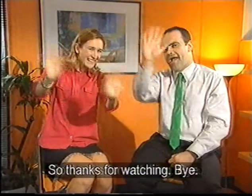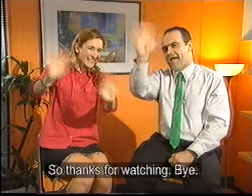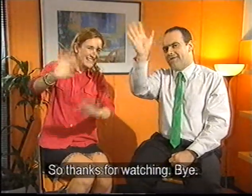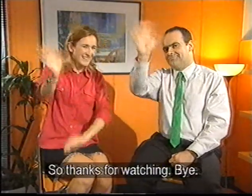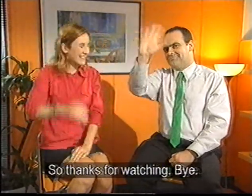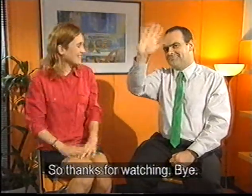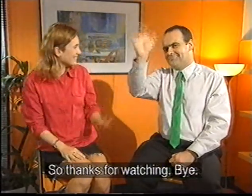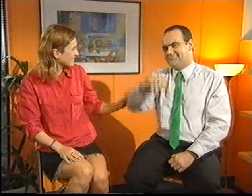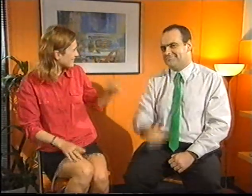Bye.